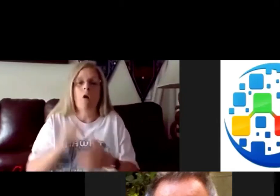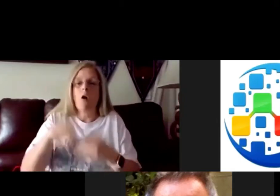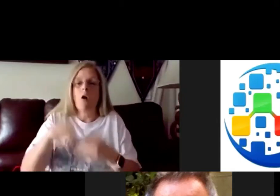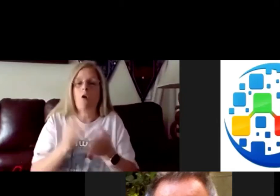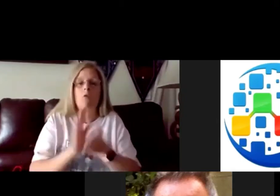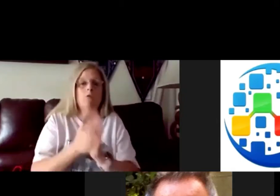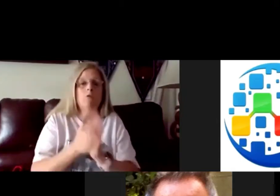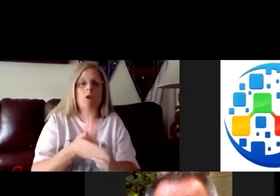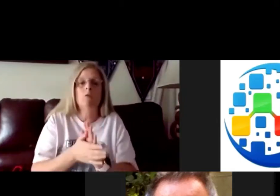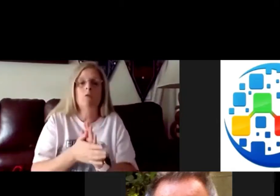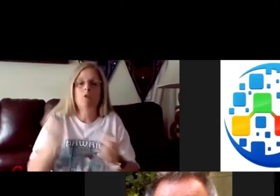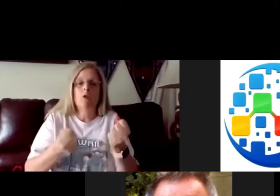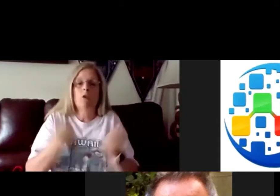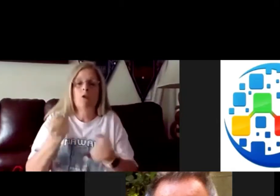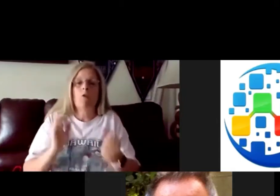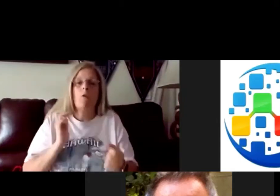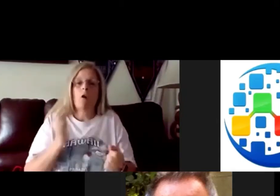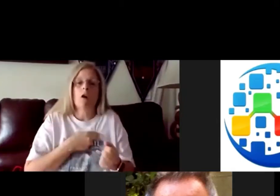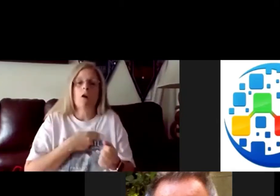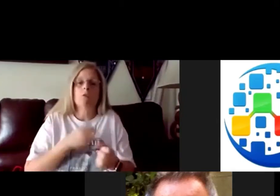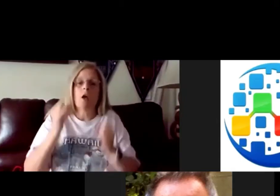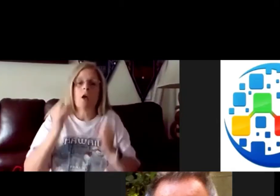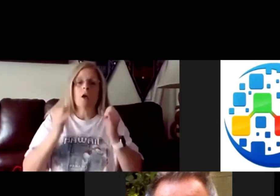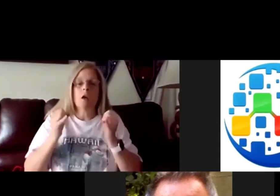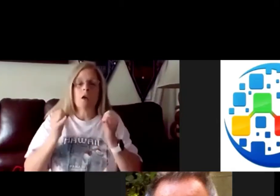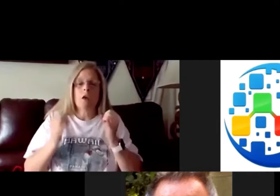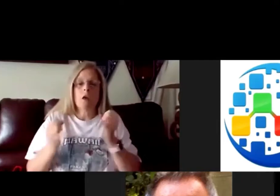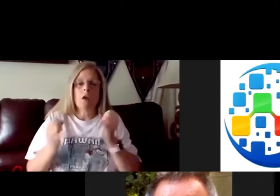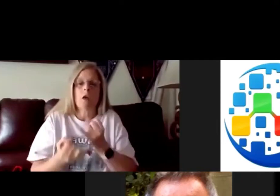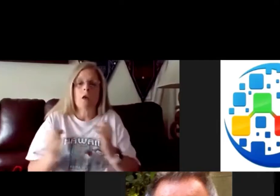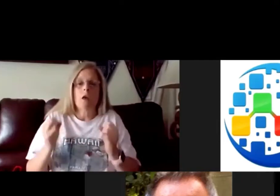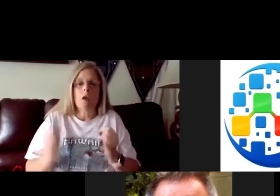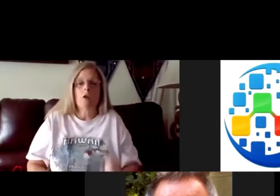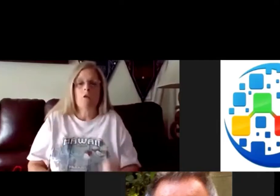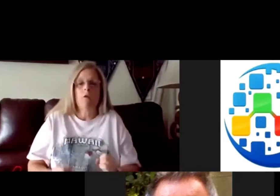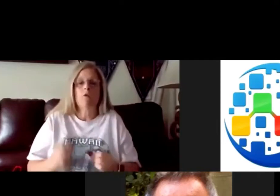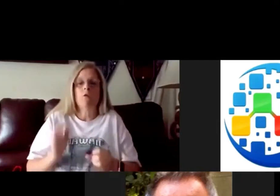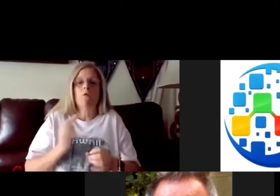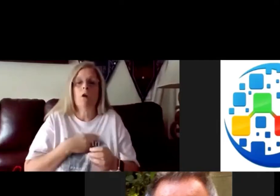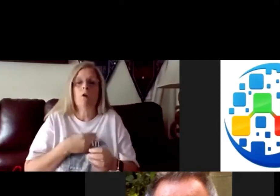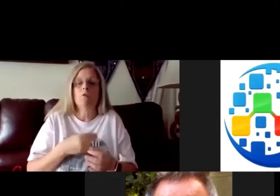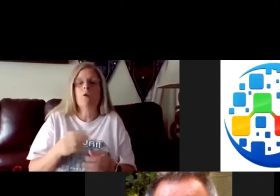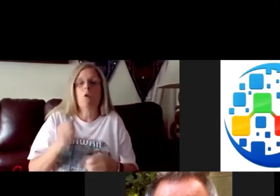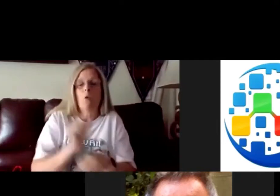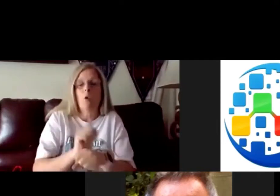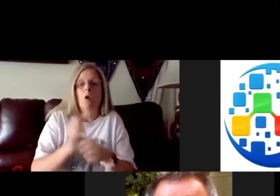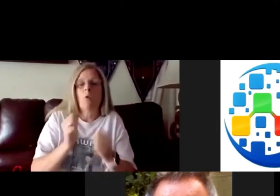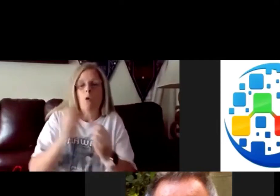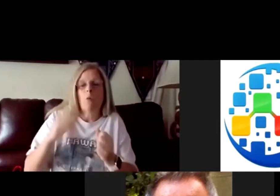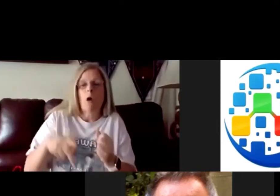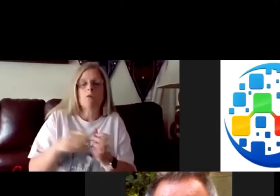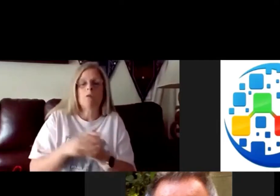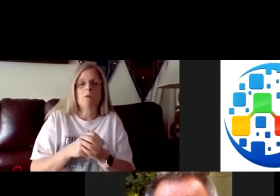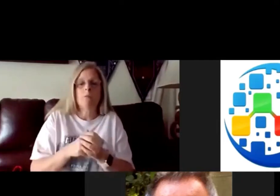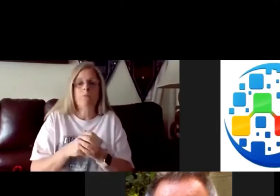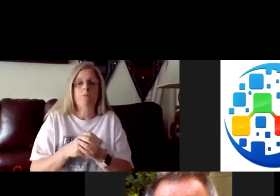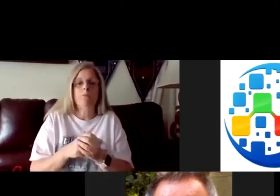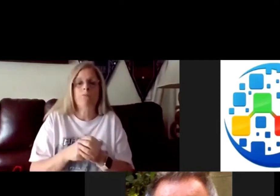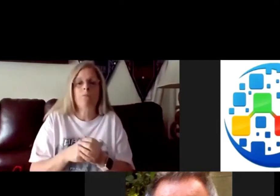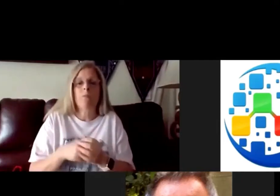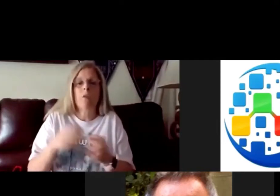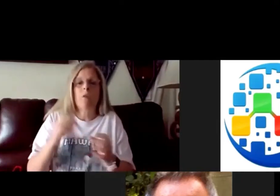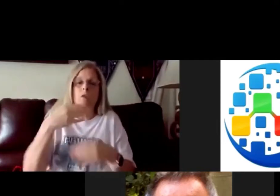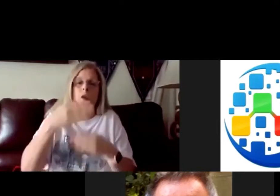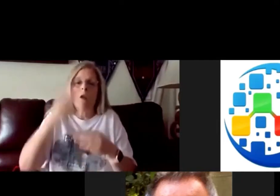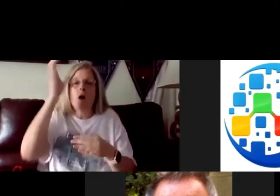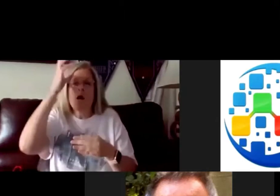he's driving for us as individuals that have come in and participated with Onpassive. The next concept I want to talk